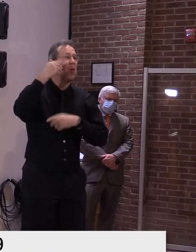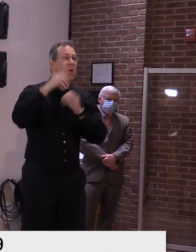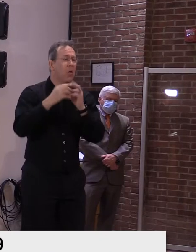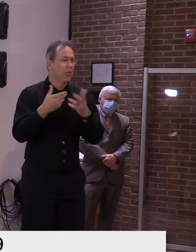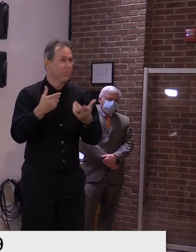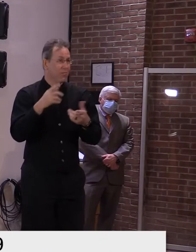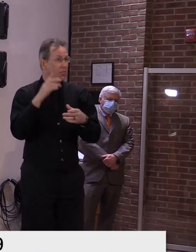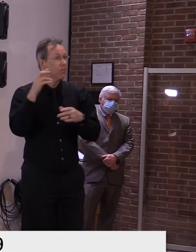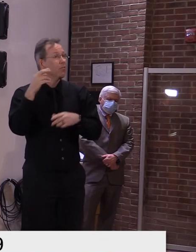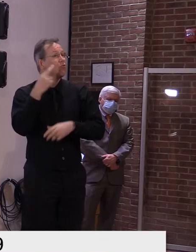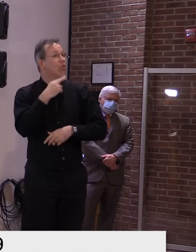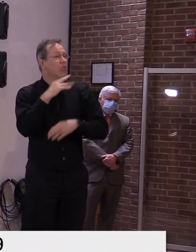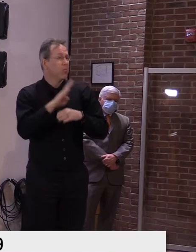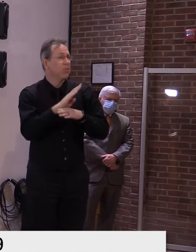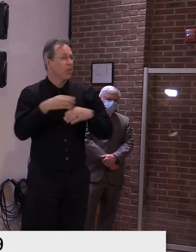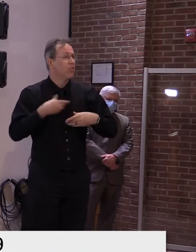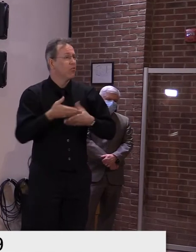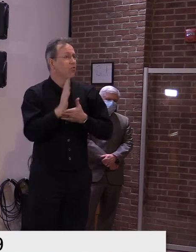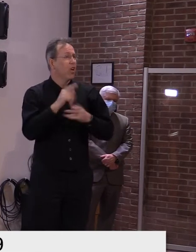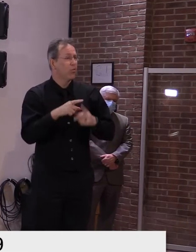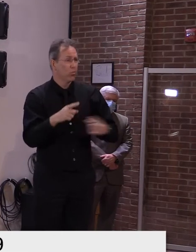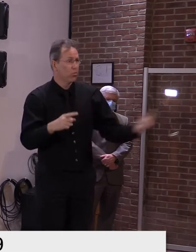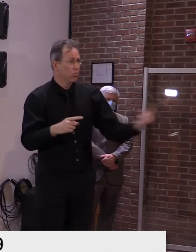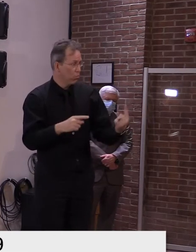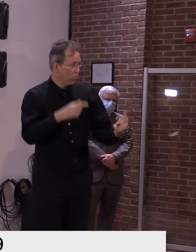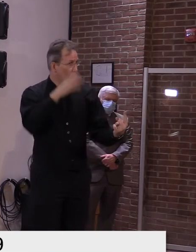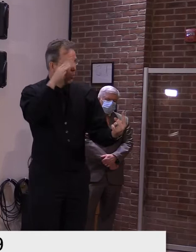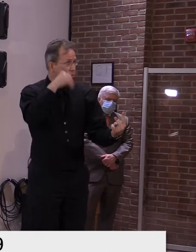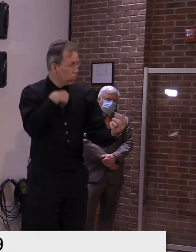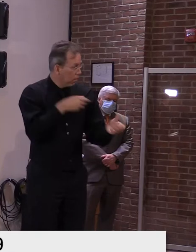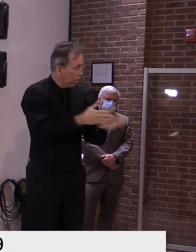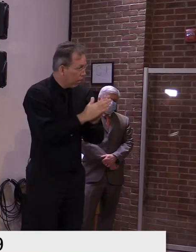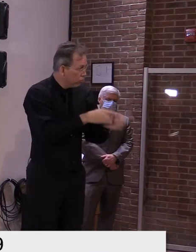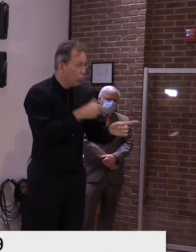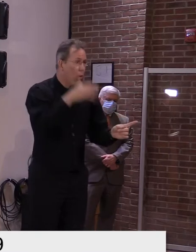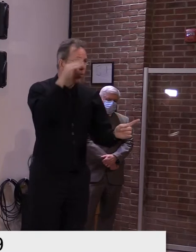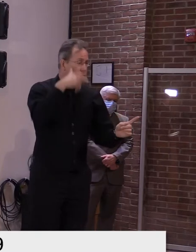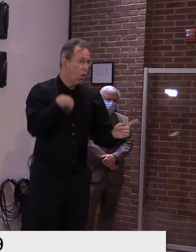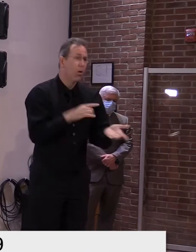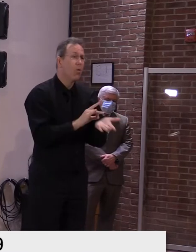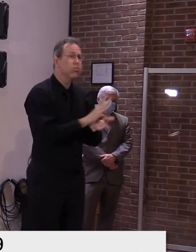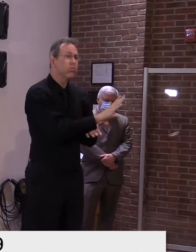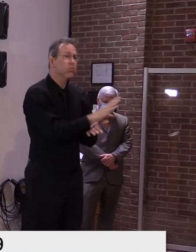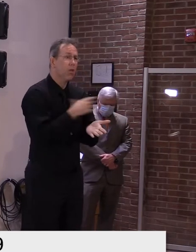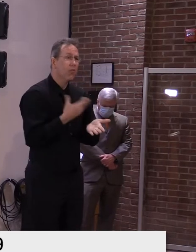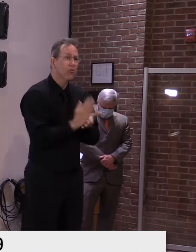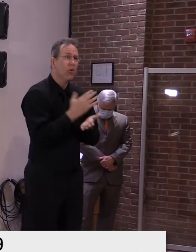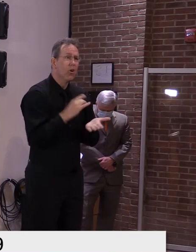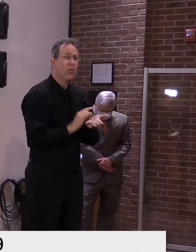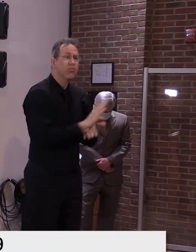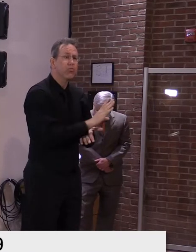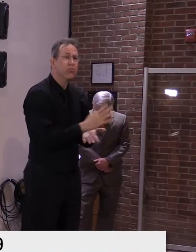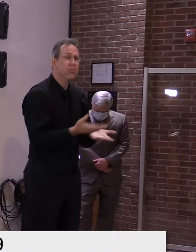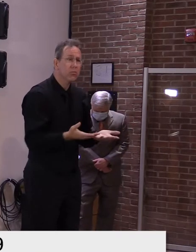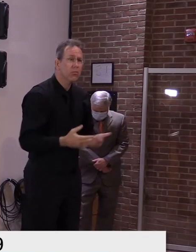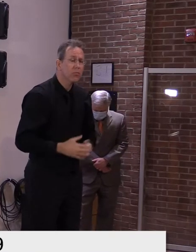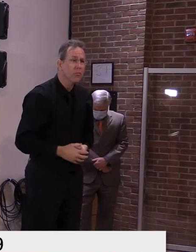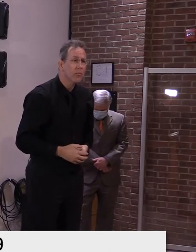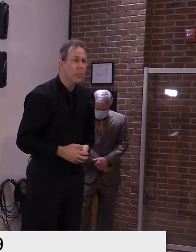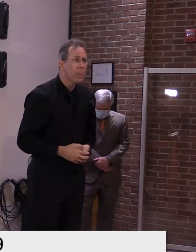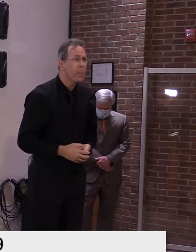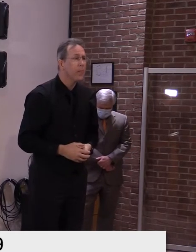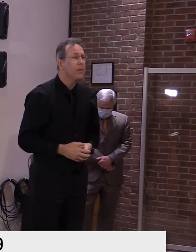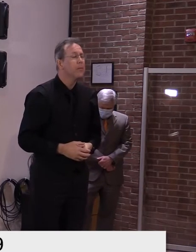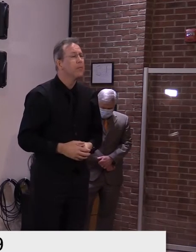to comply with the mandate, which is exactly what it is. And I am in touch with restaurant owners